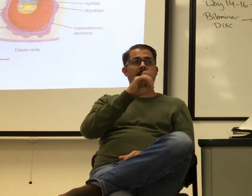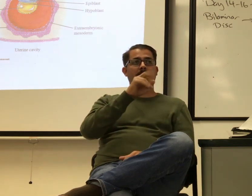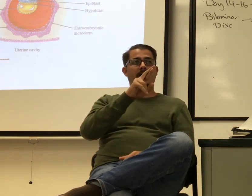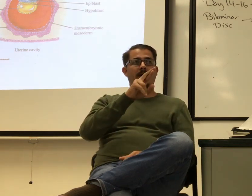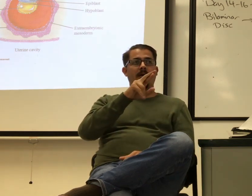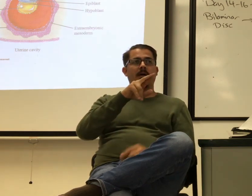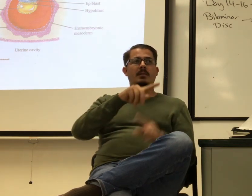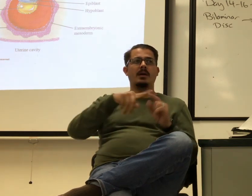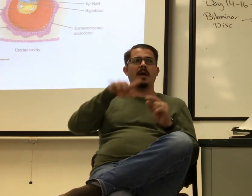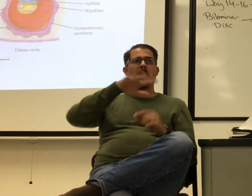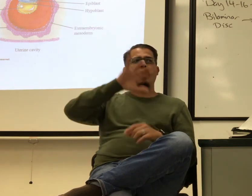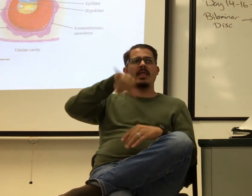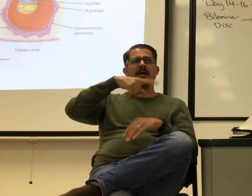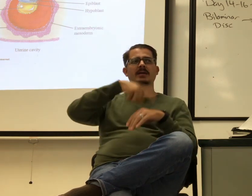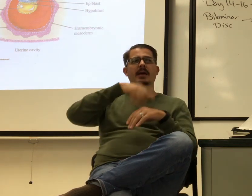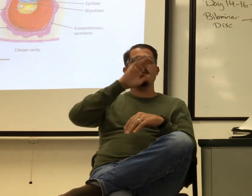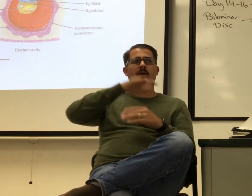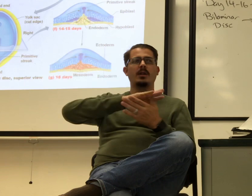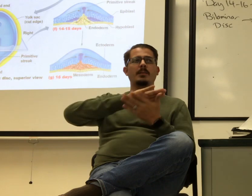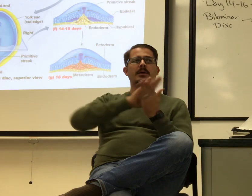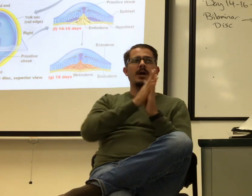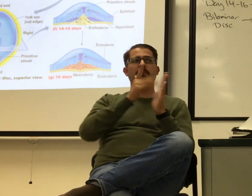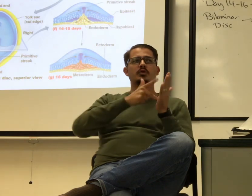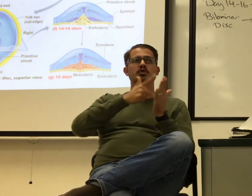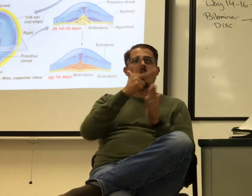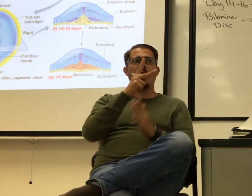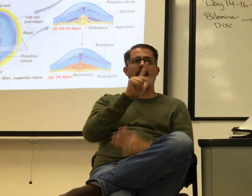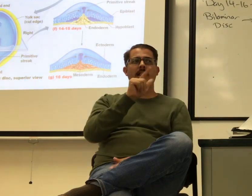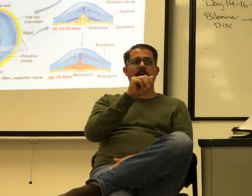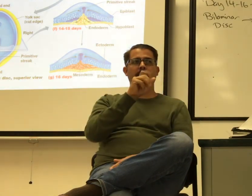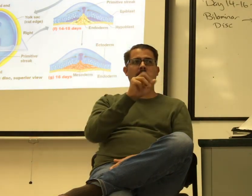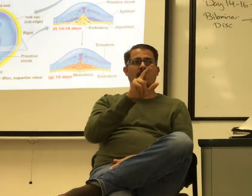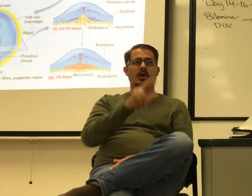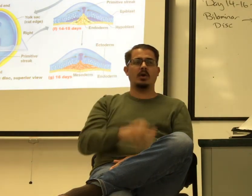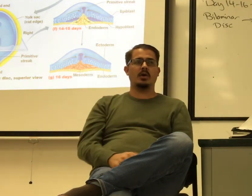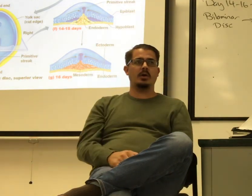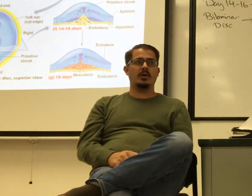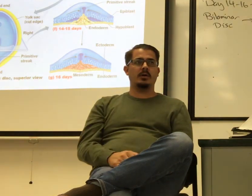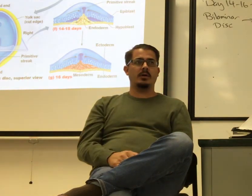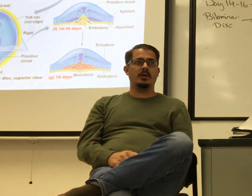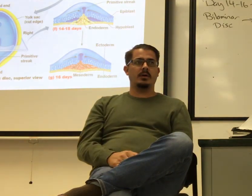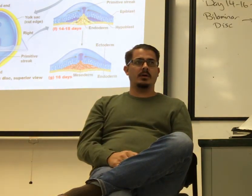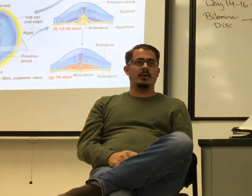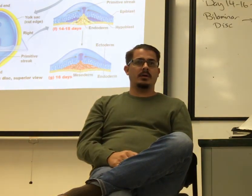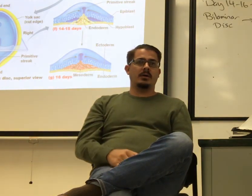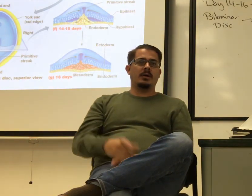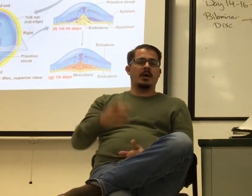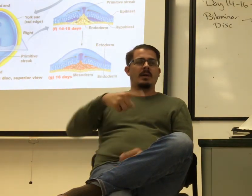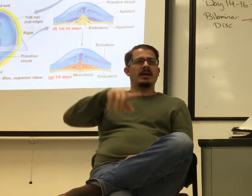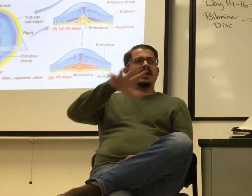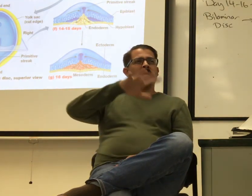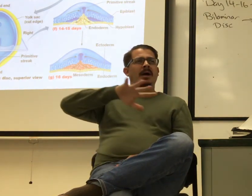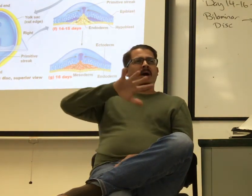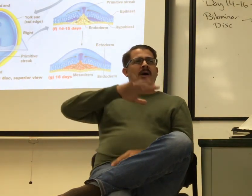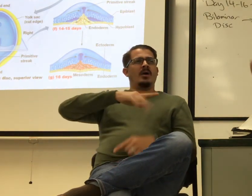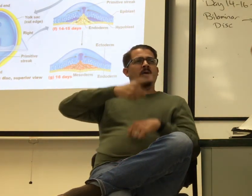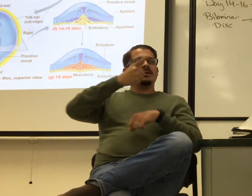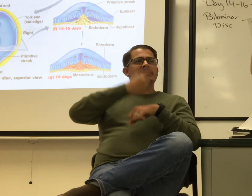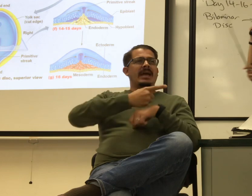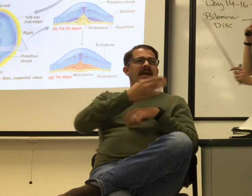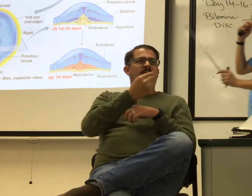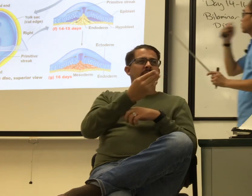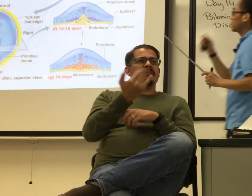around this time, it's going to be trilaminar. So what happens at around day